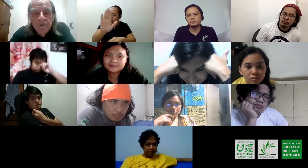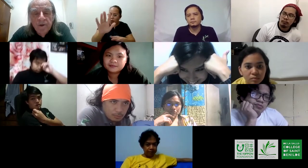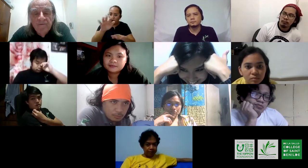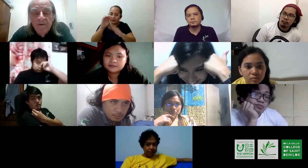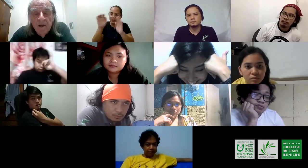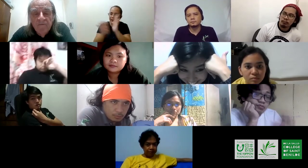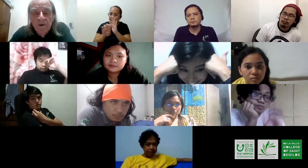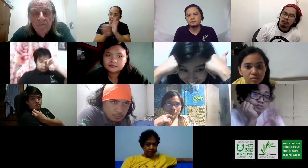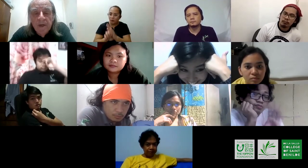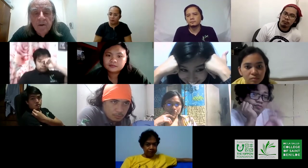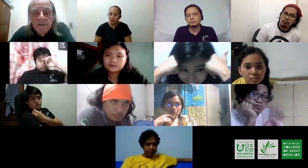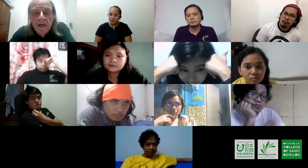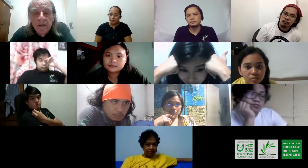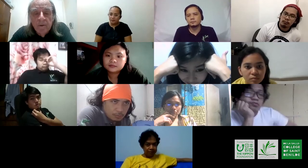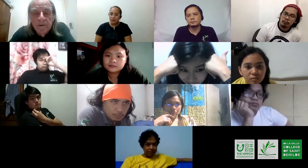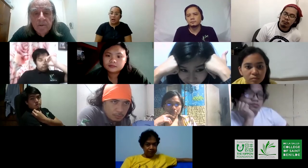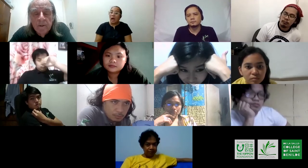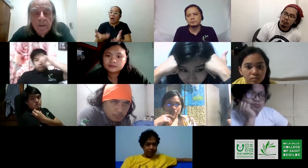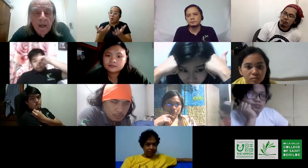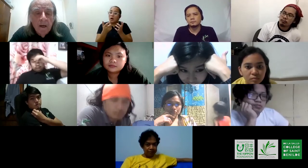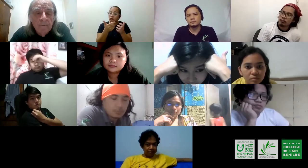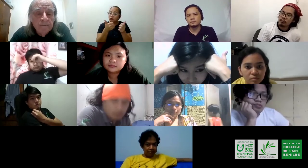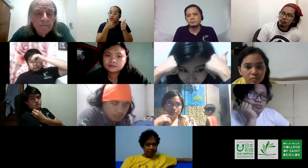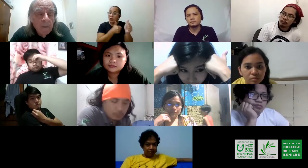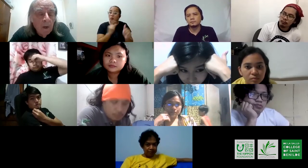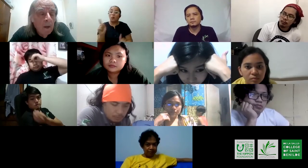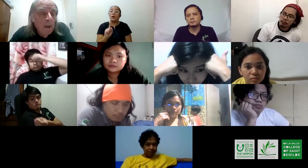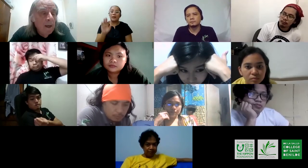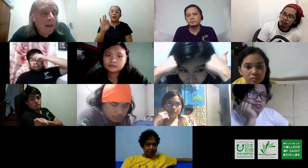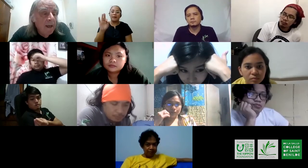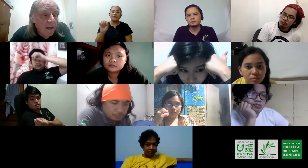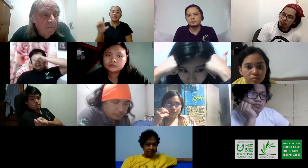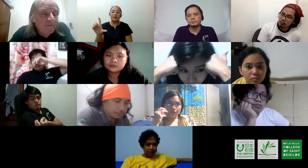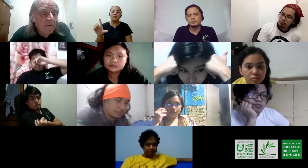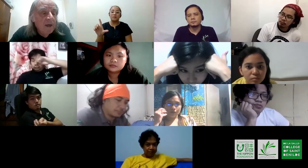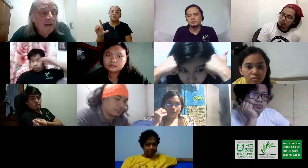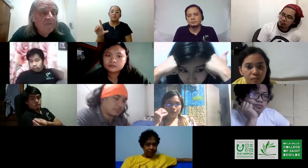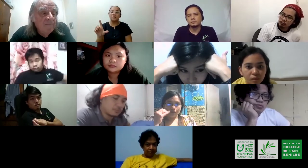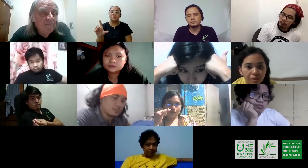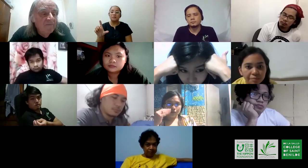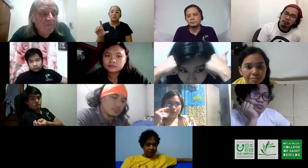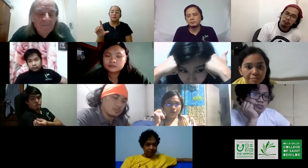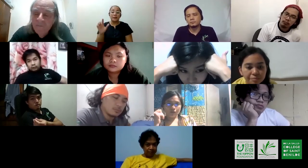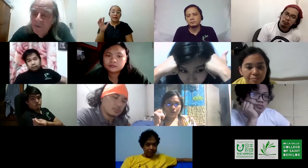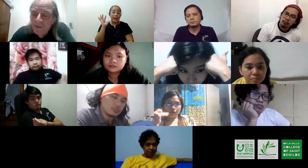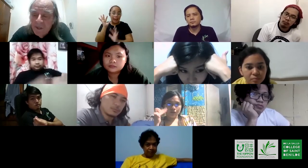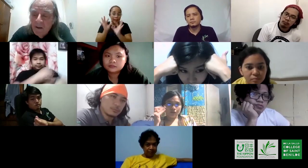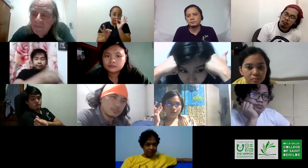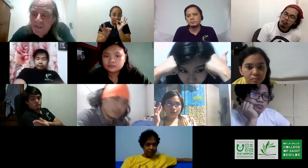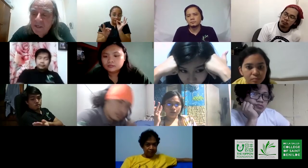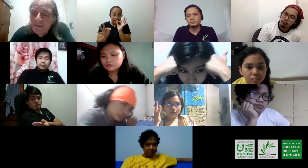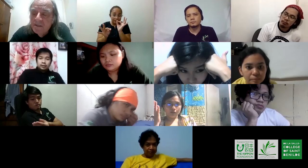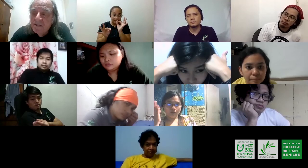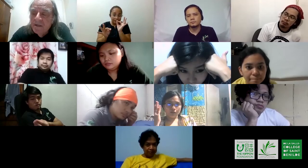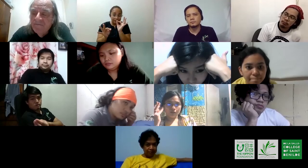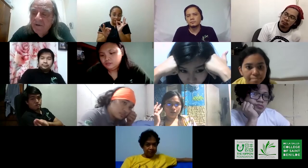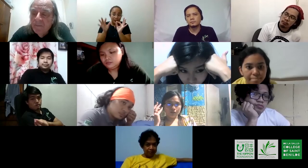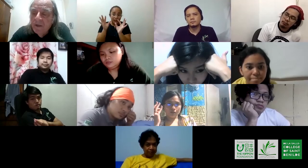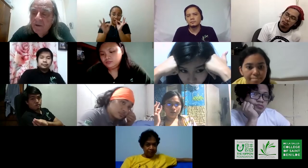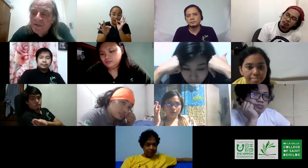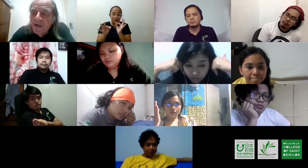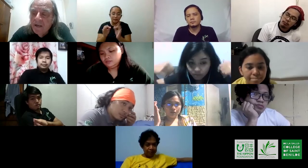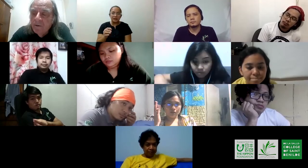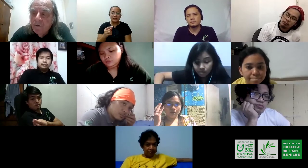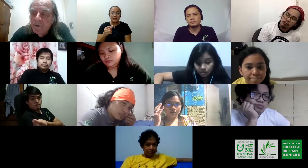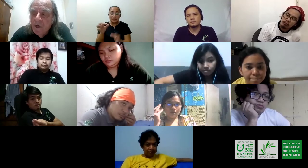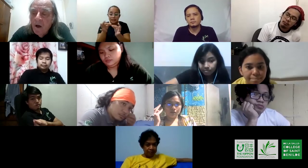I want you to follow Filipino Sign Language. Now, if some sentences in